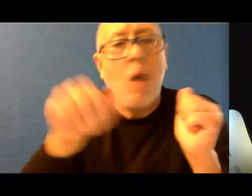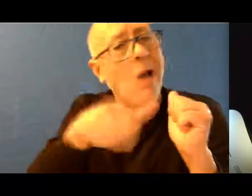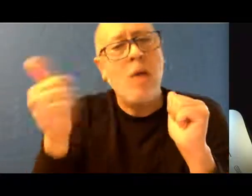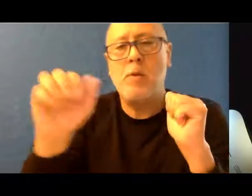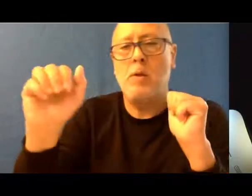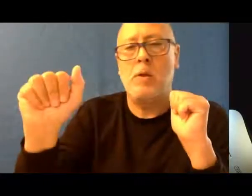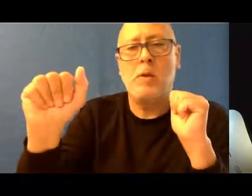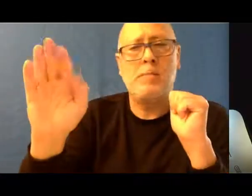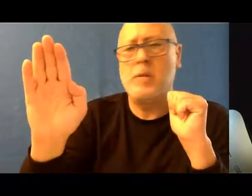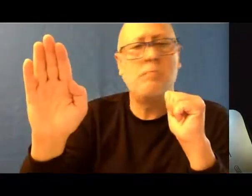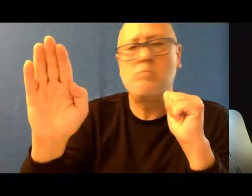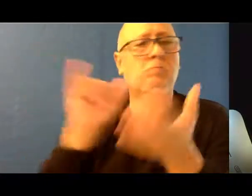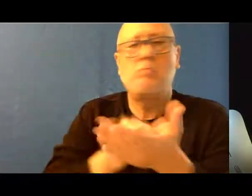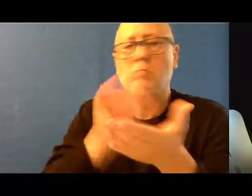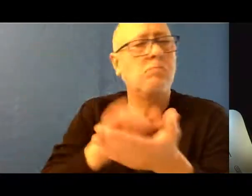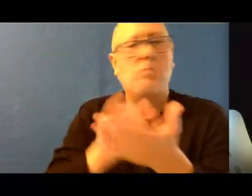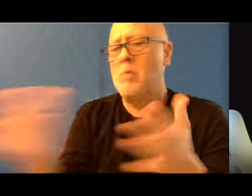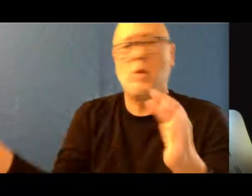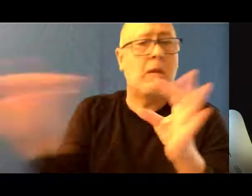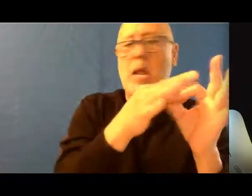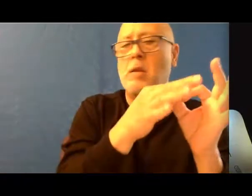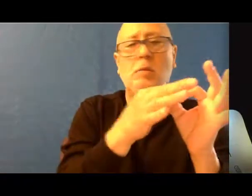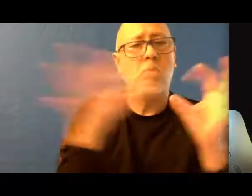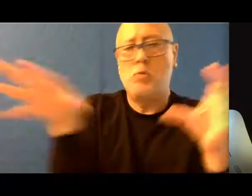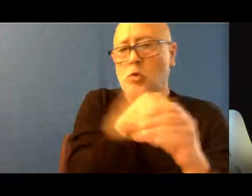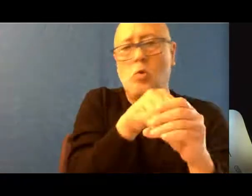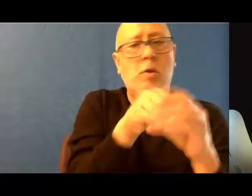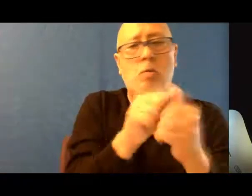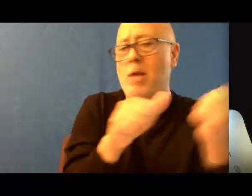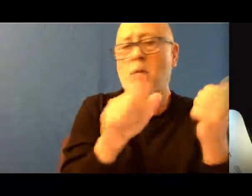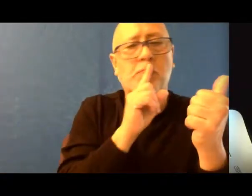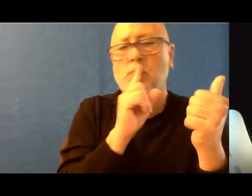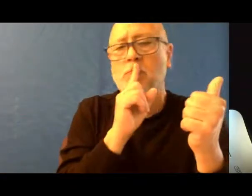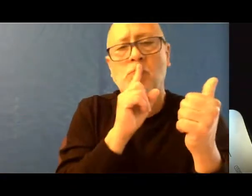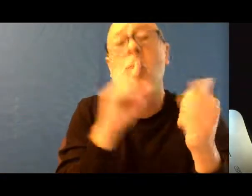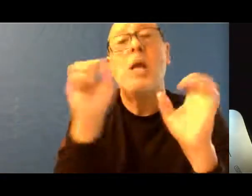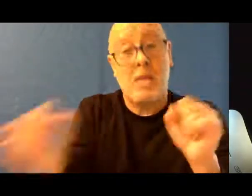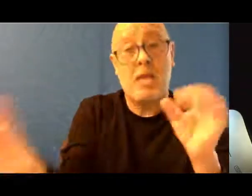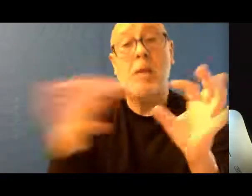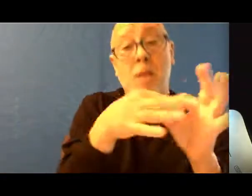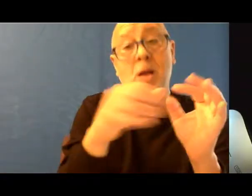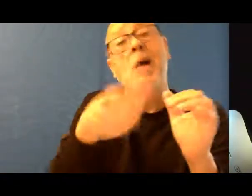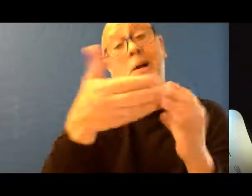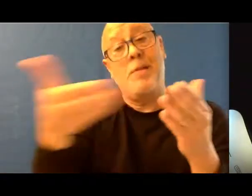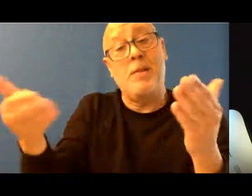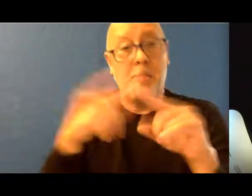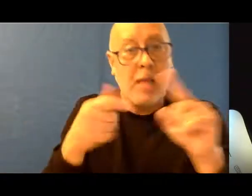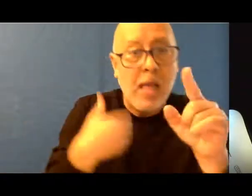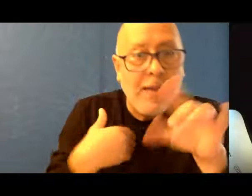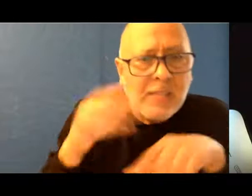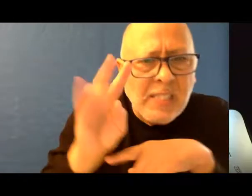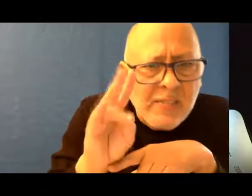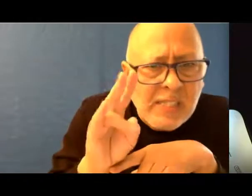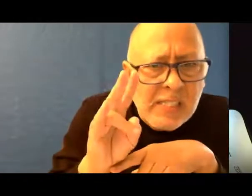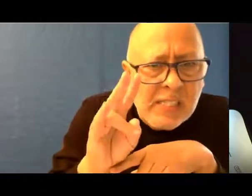ABs, so I'm not going to be able to combine it with anything. I will be able to combine some other stuff though, because I have a 17,